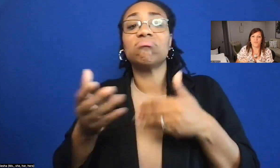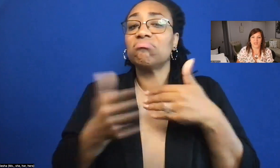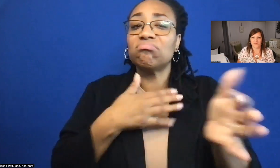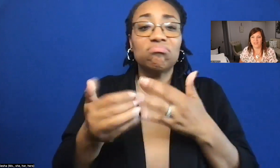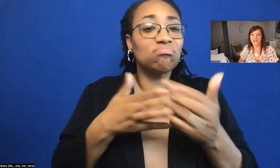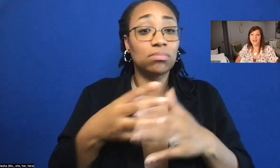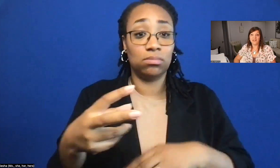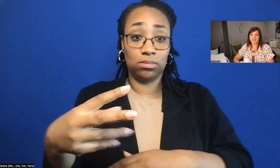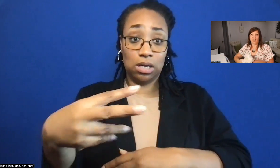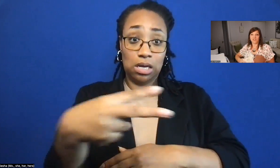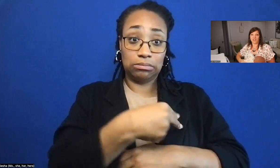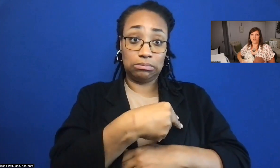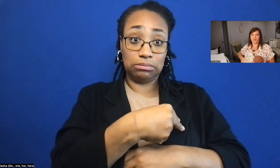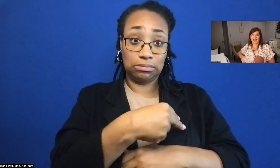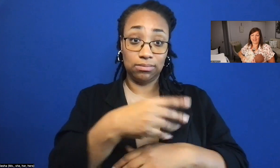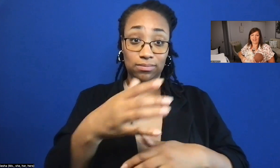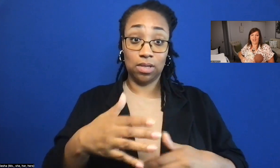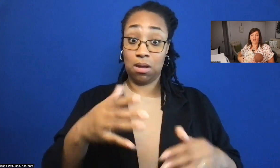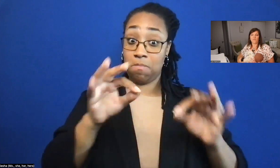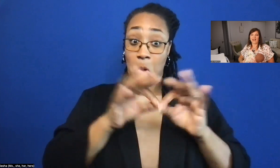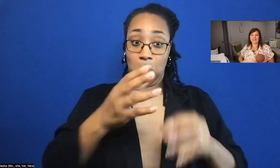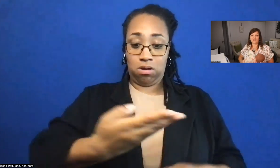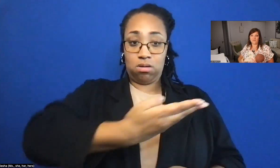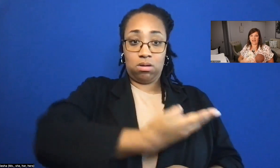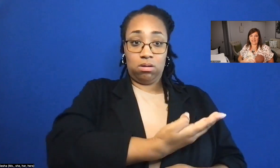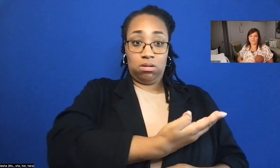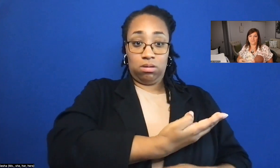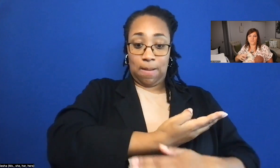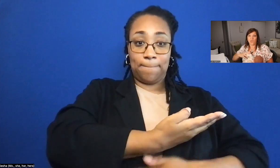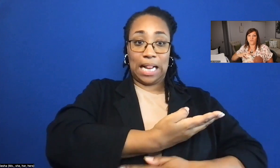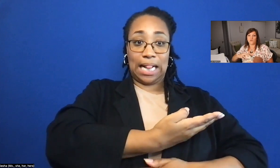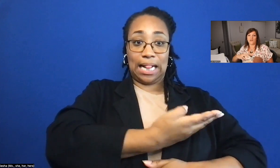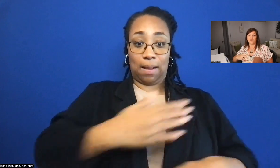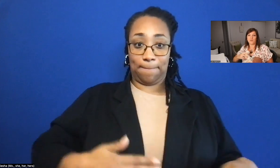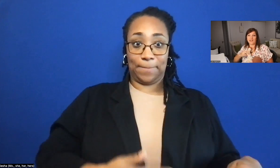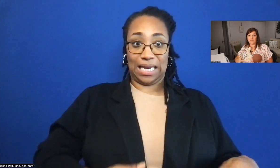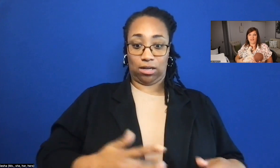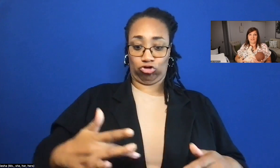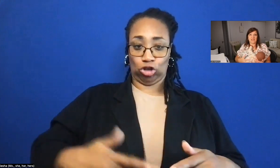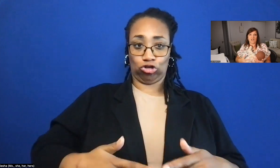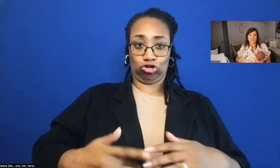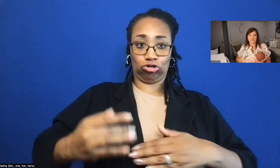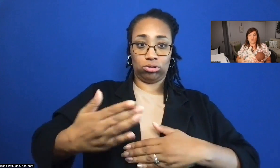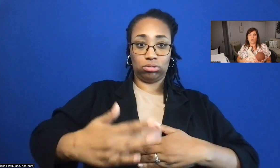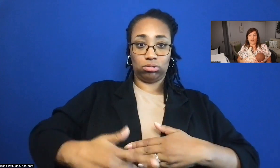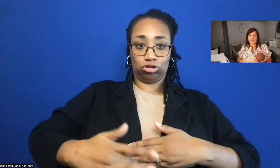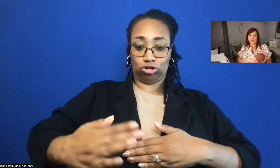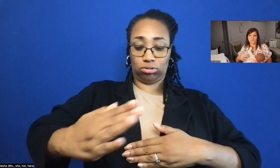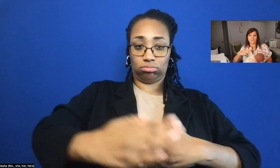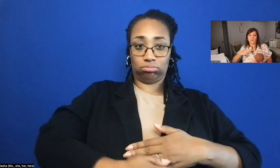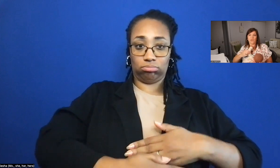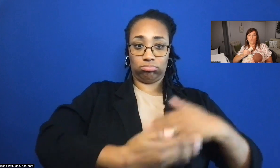your baby touching your body, belly to belly, so that their belly button touches your